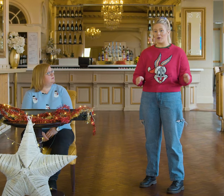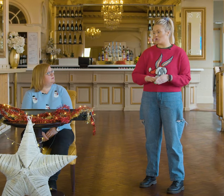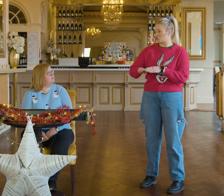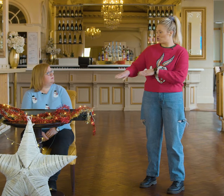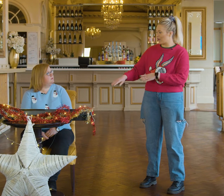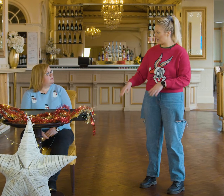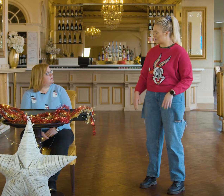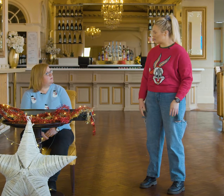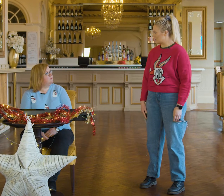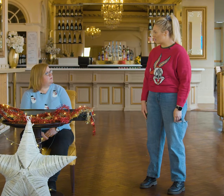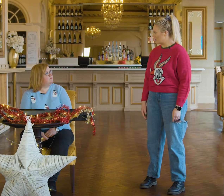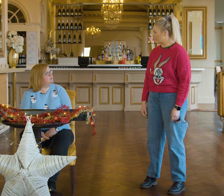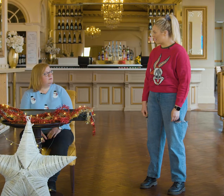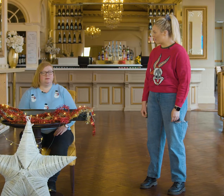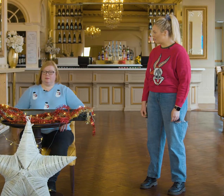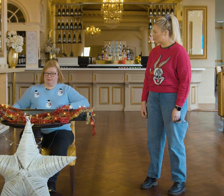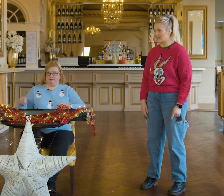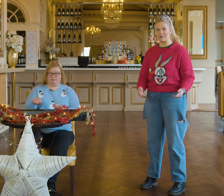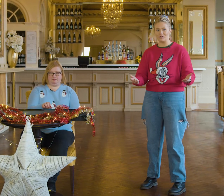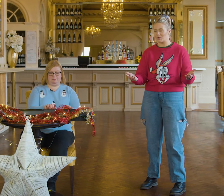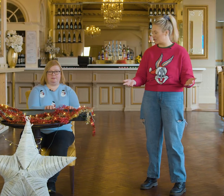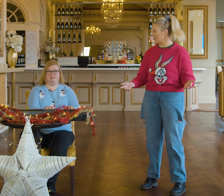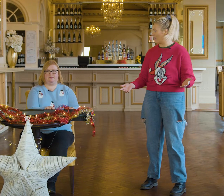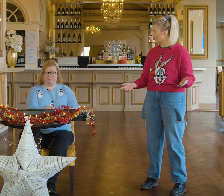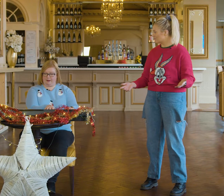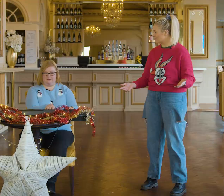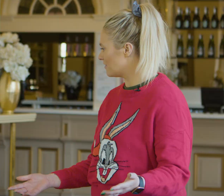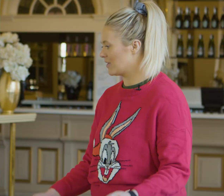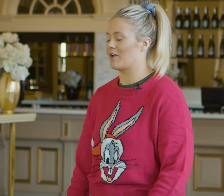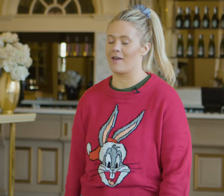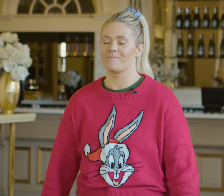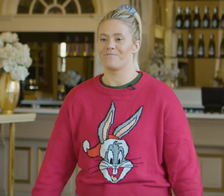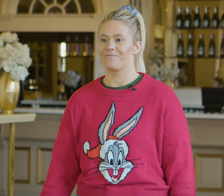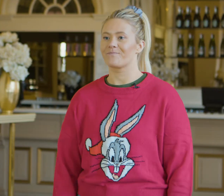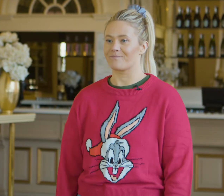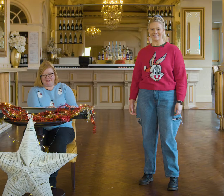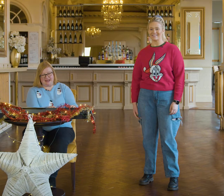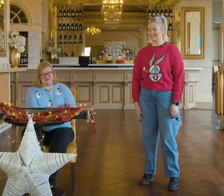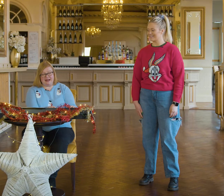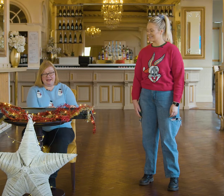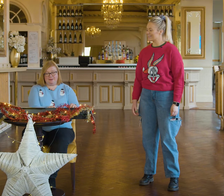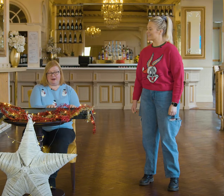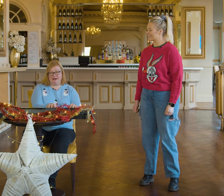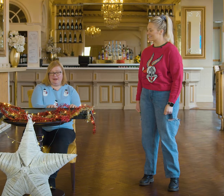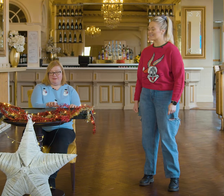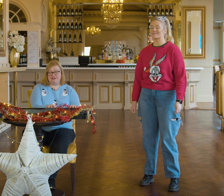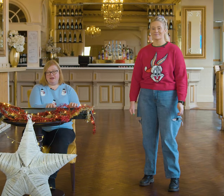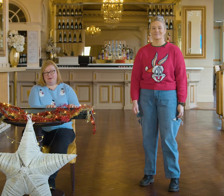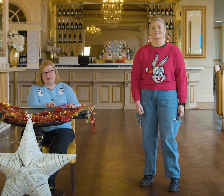go straight into Snow Is Falling with the echoes, and everybody knows what they're doing then. Perfect. Okay. Let's do it. Okay, ready? 1, 2,